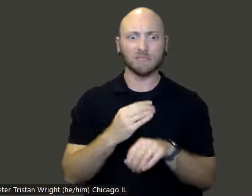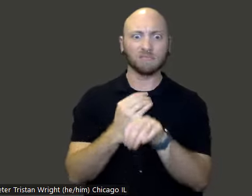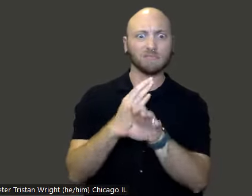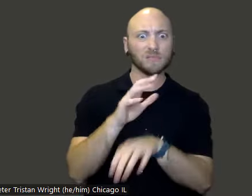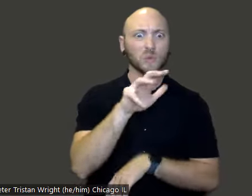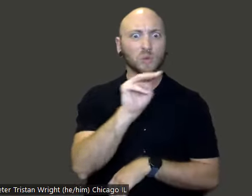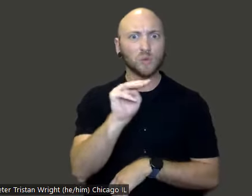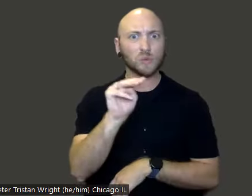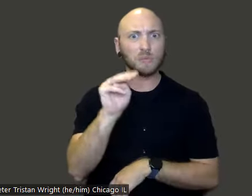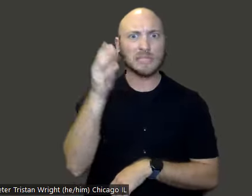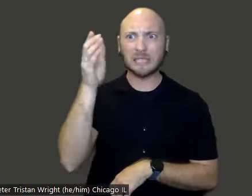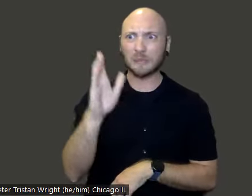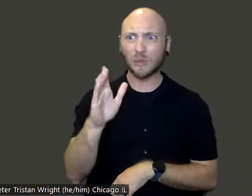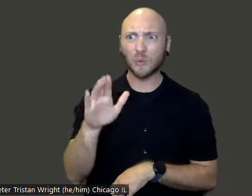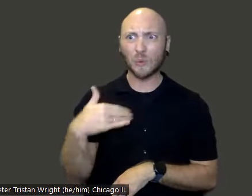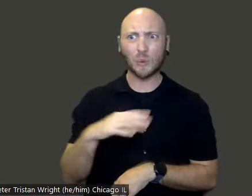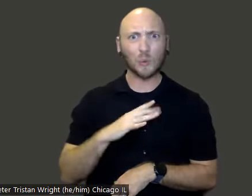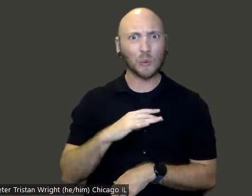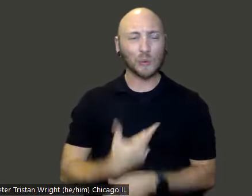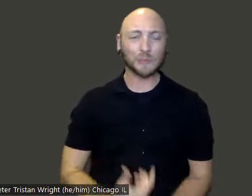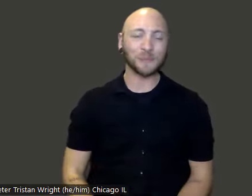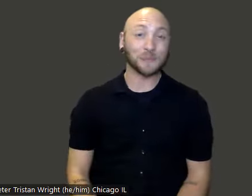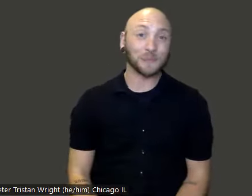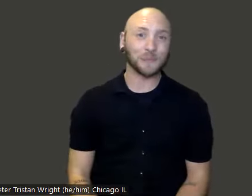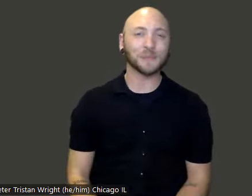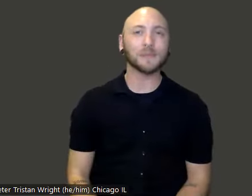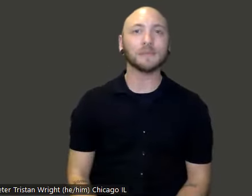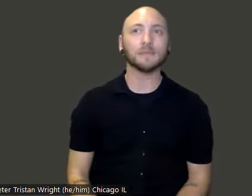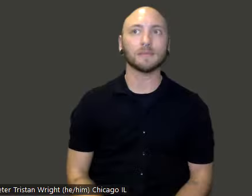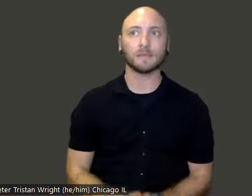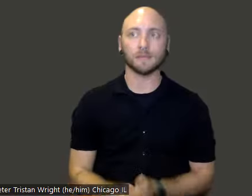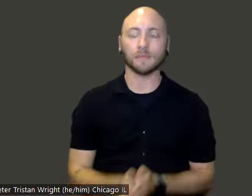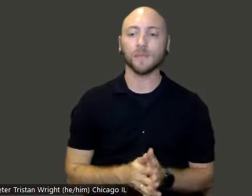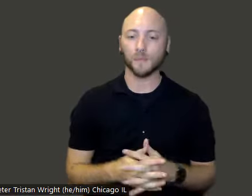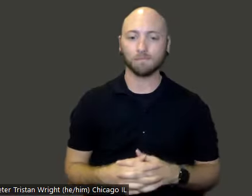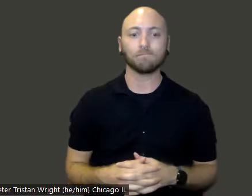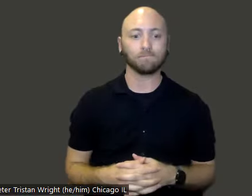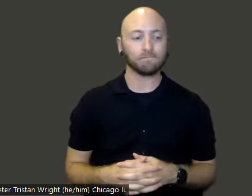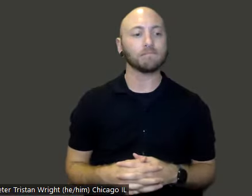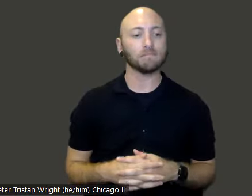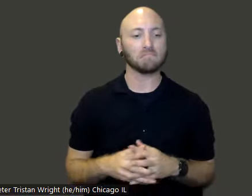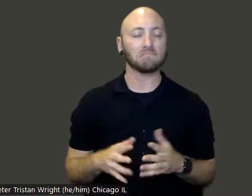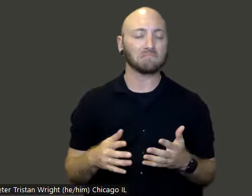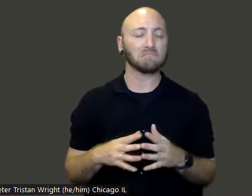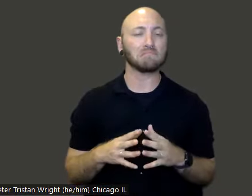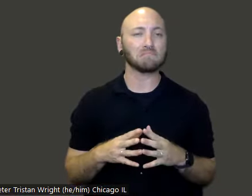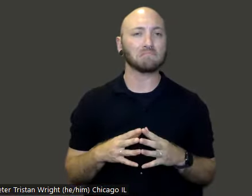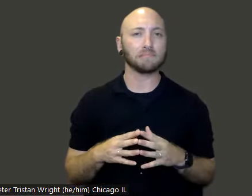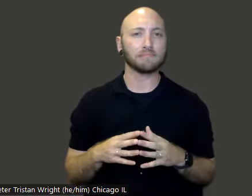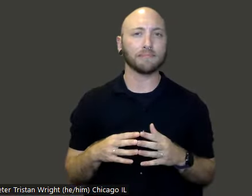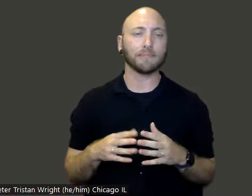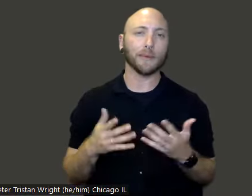pretty cool. But yeah, I did want to start off by giving a